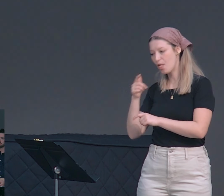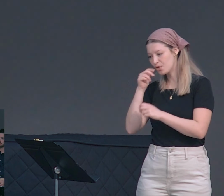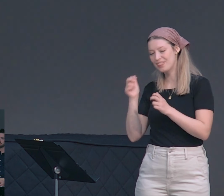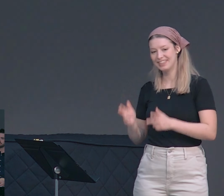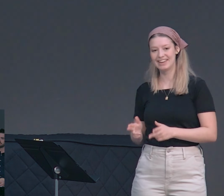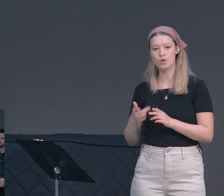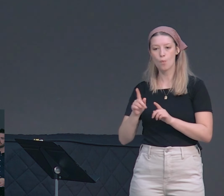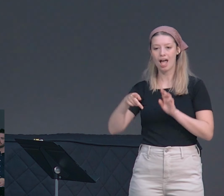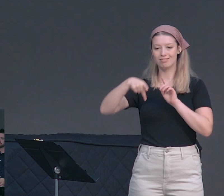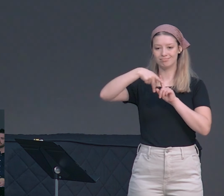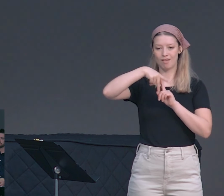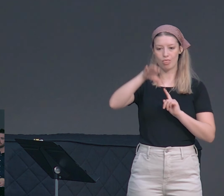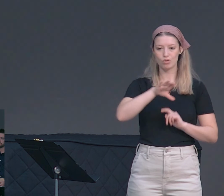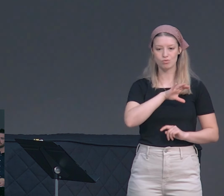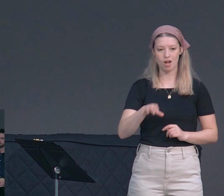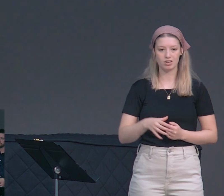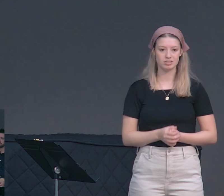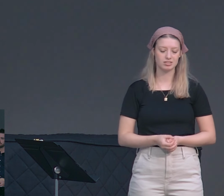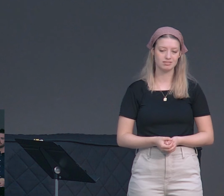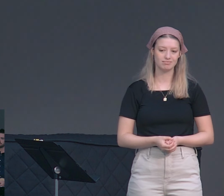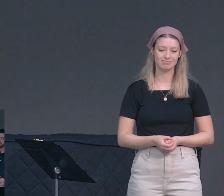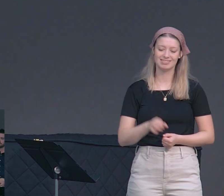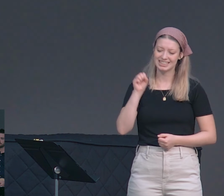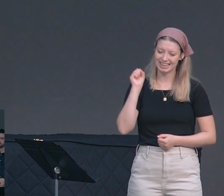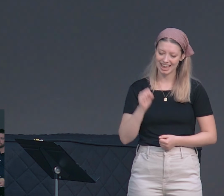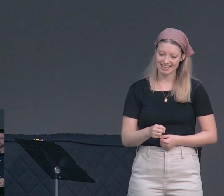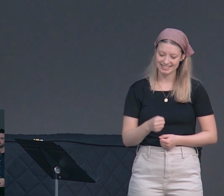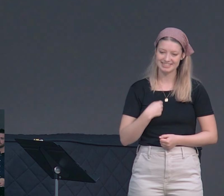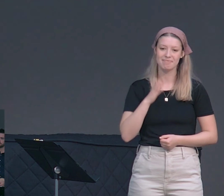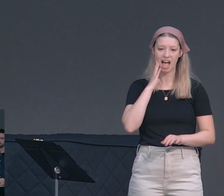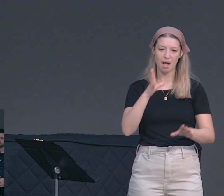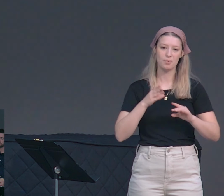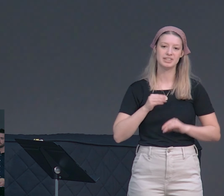on the cross. Yes, I will take yours too.